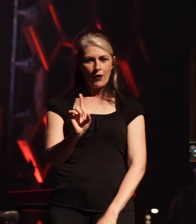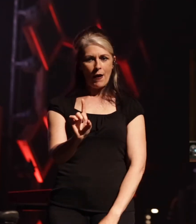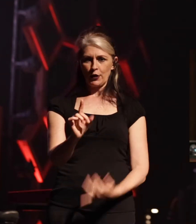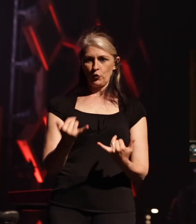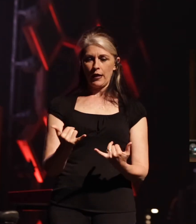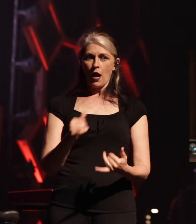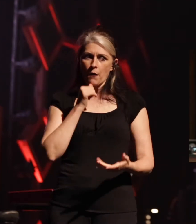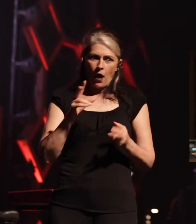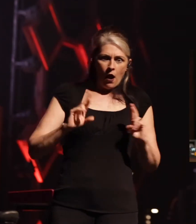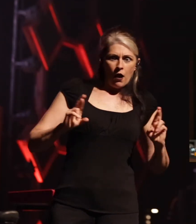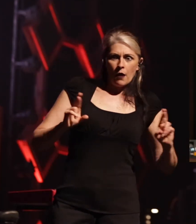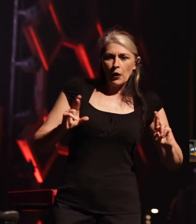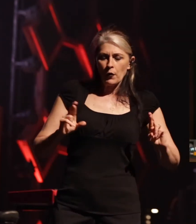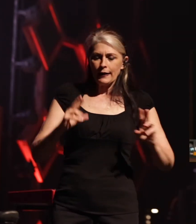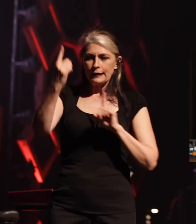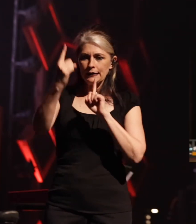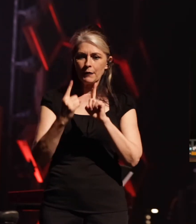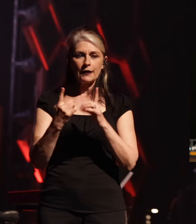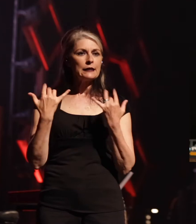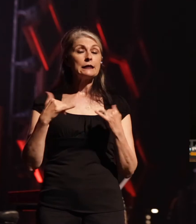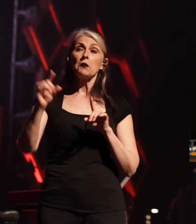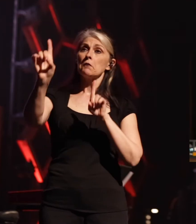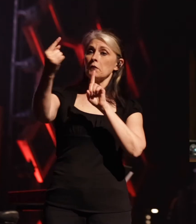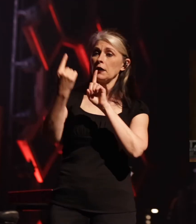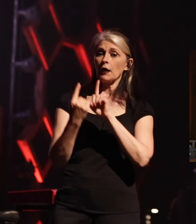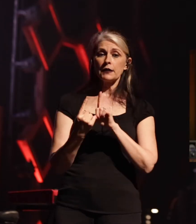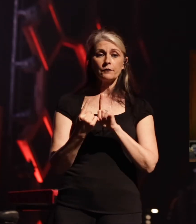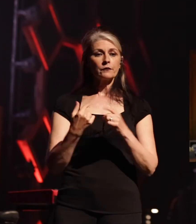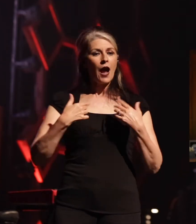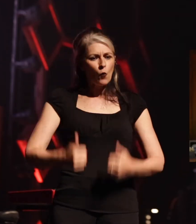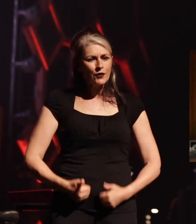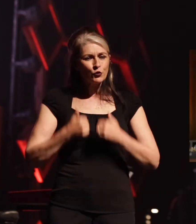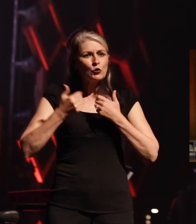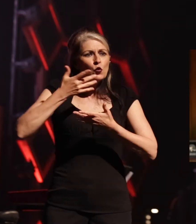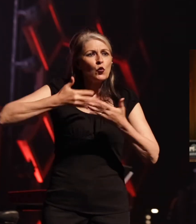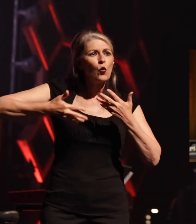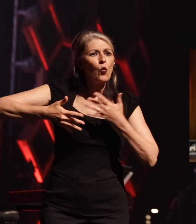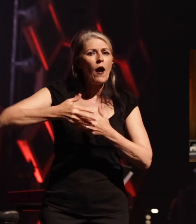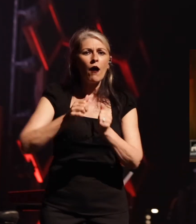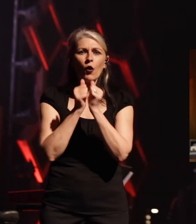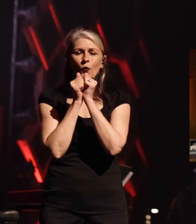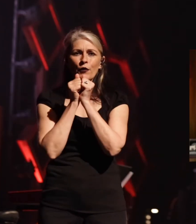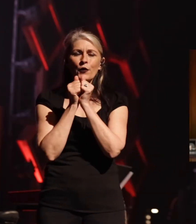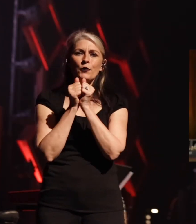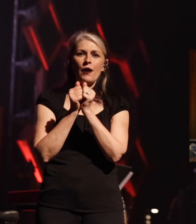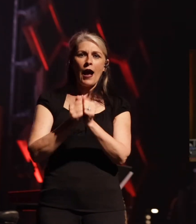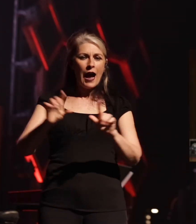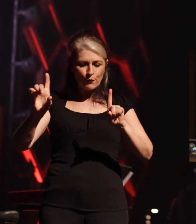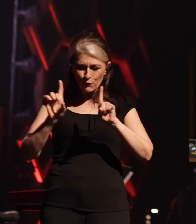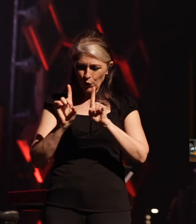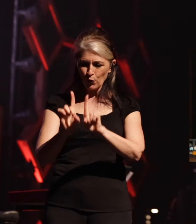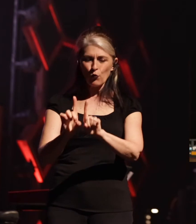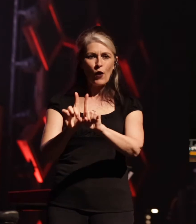him. He comes and says, I want to dwell with you. I want to be with you. I'm right here by